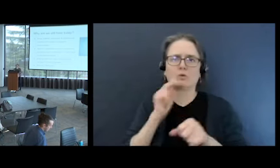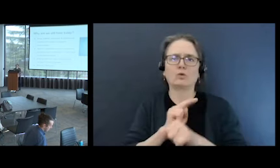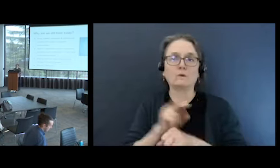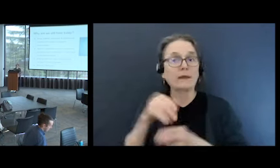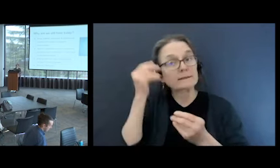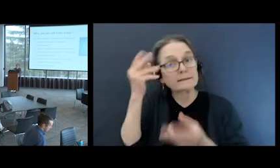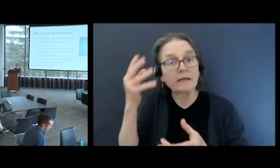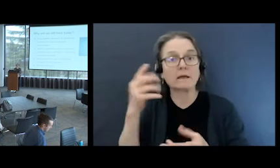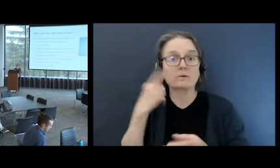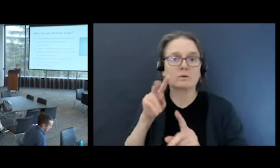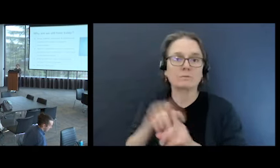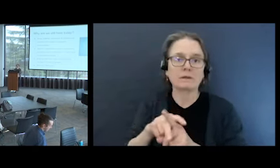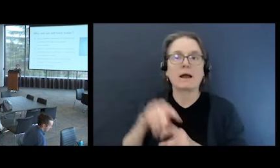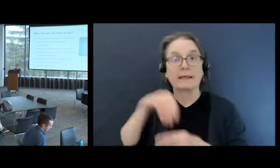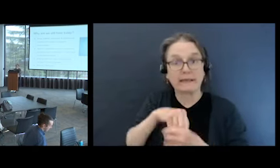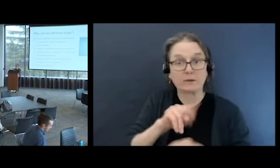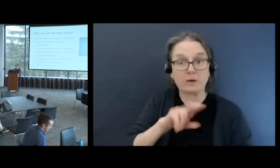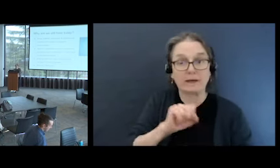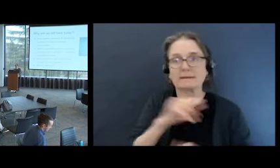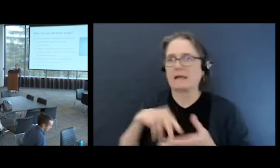All right. Oh, sorry, Alex, yes.